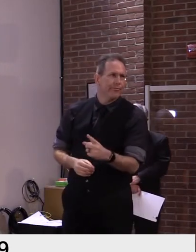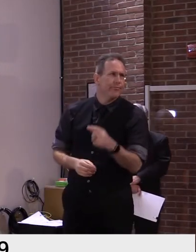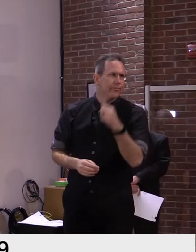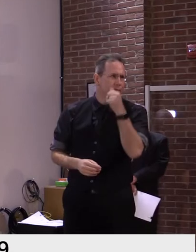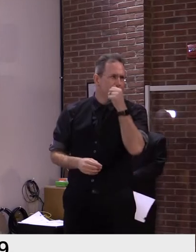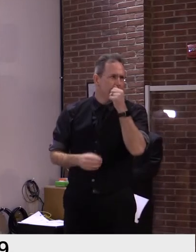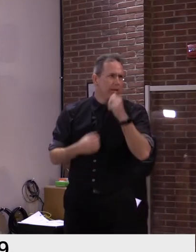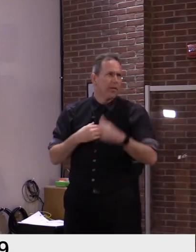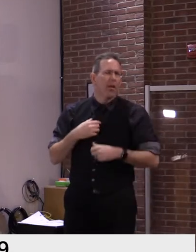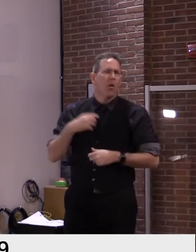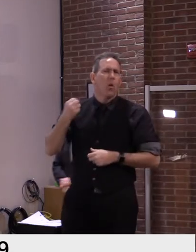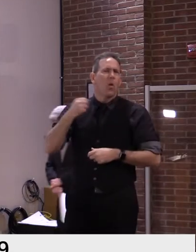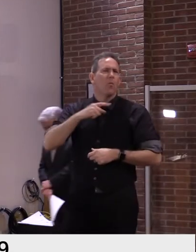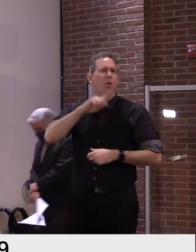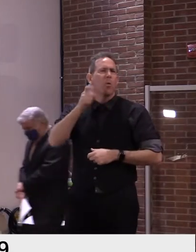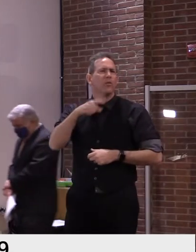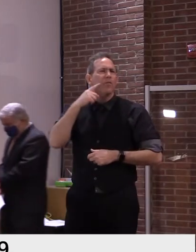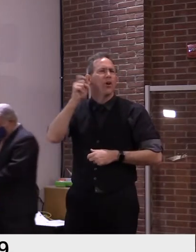Sorry.